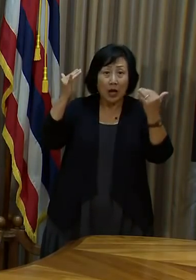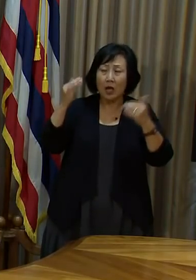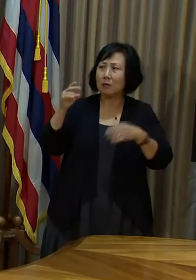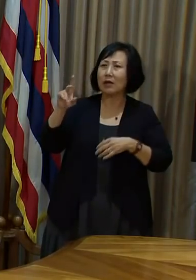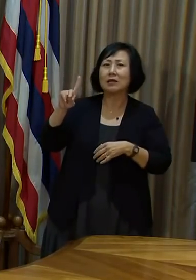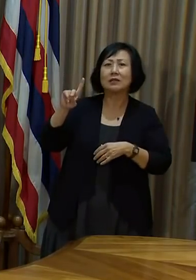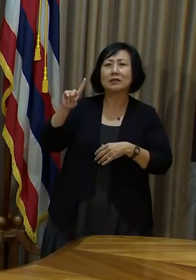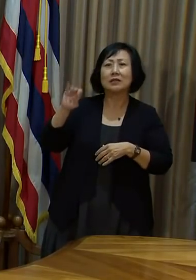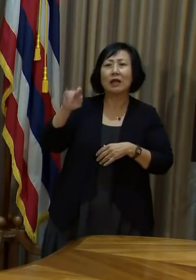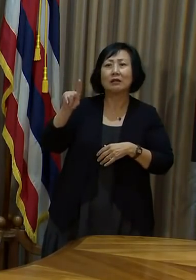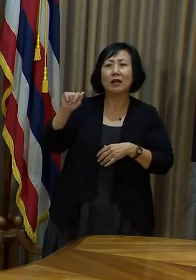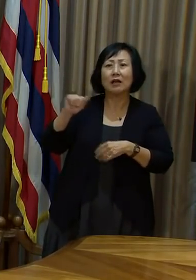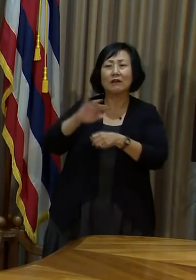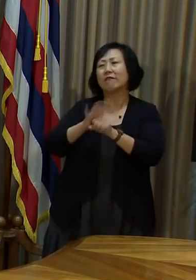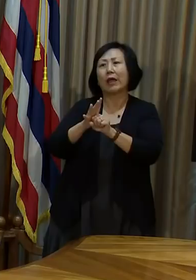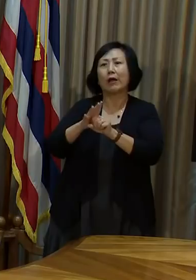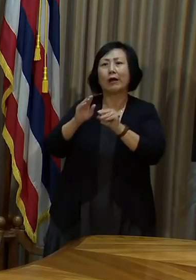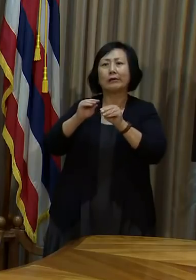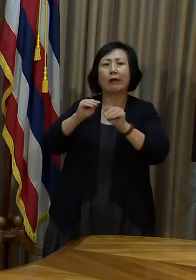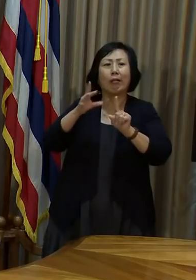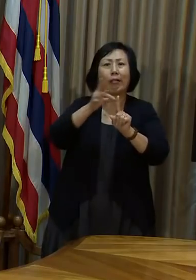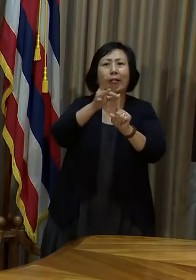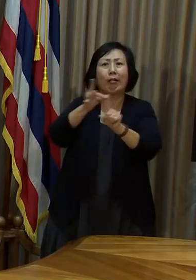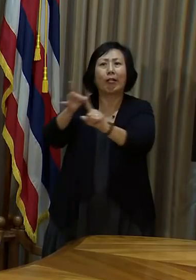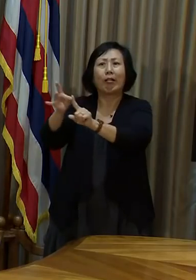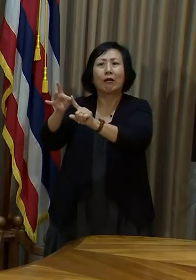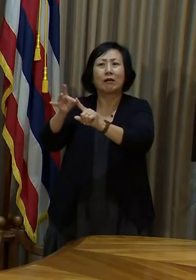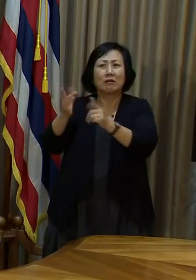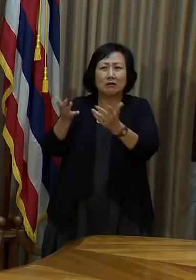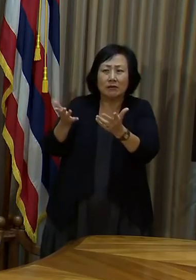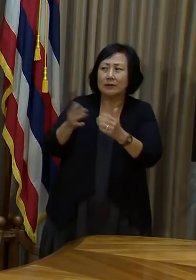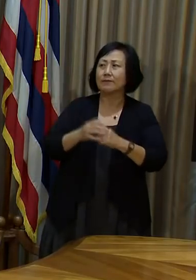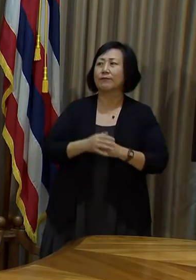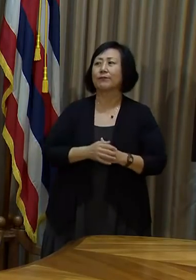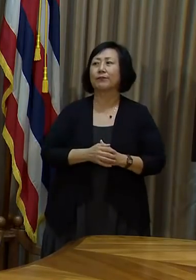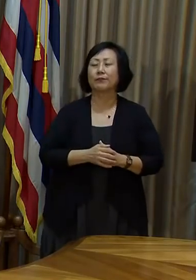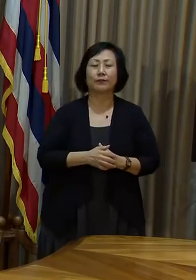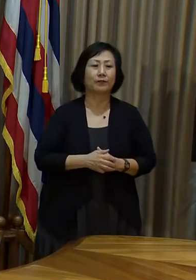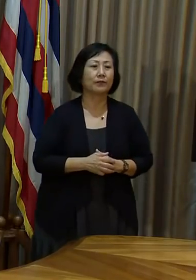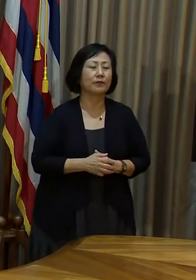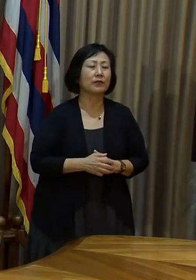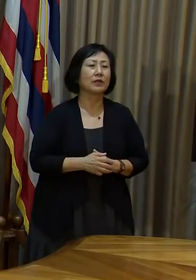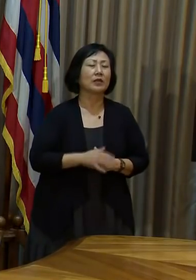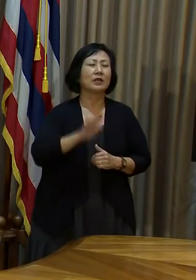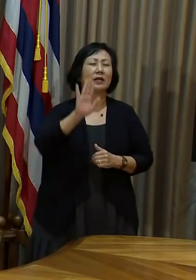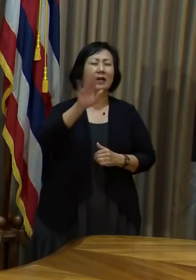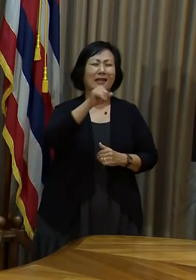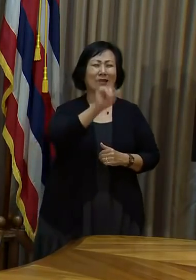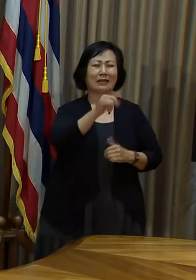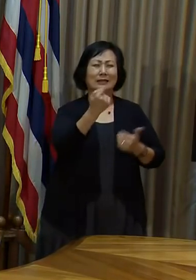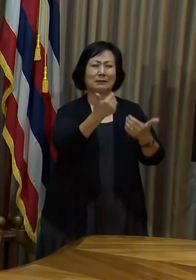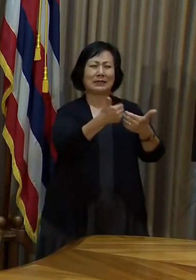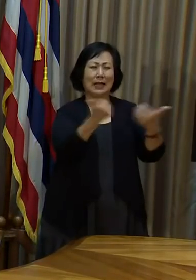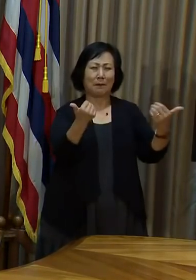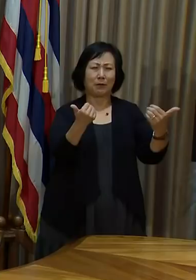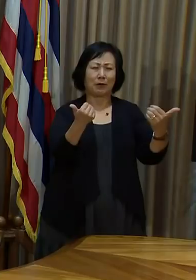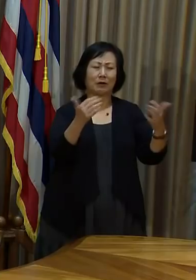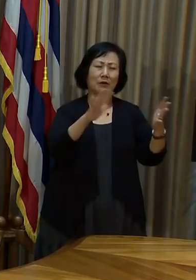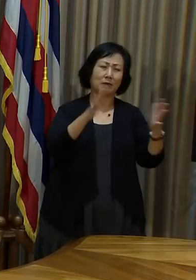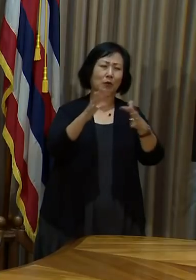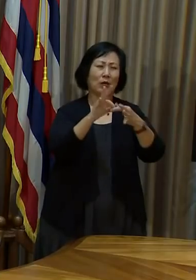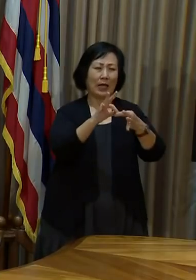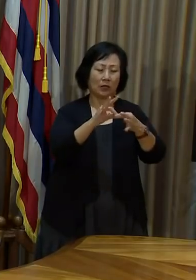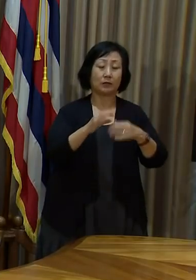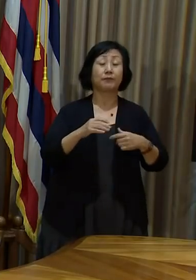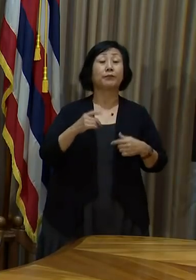Delta variant spreading? Well, I think it's separate but related questions,